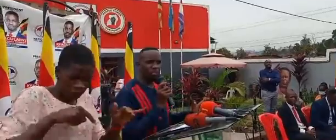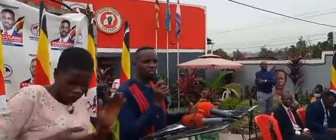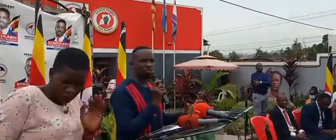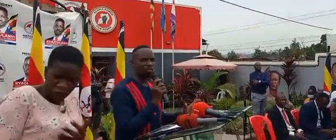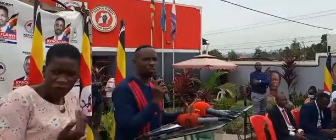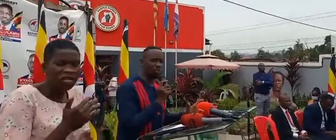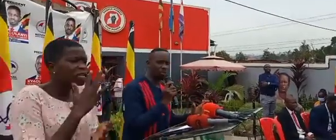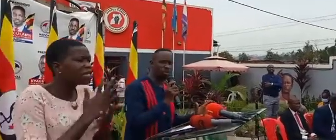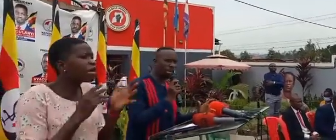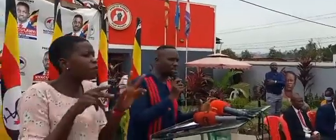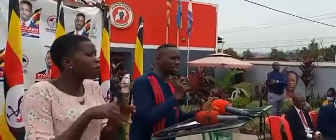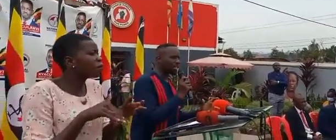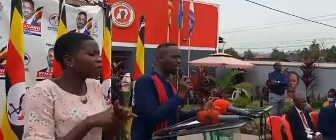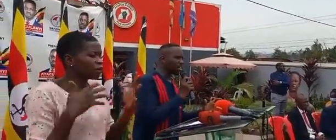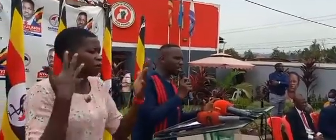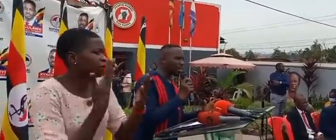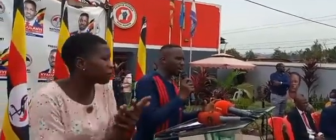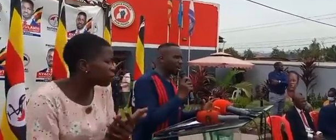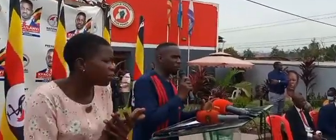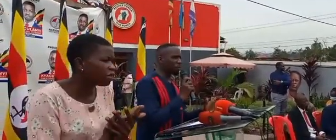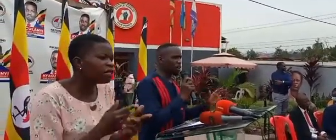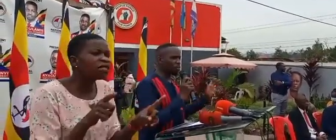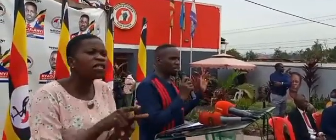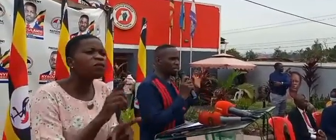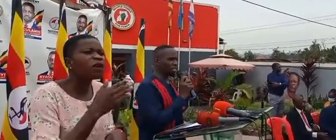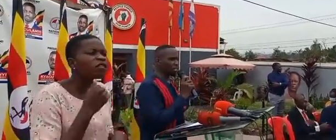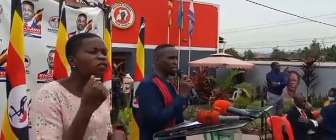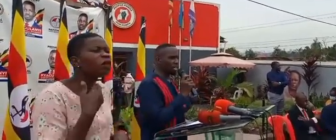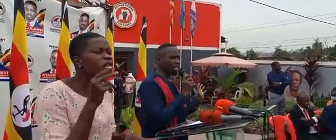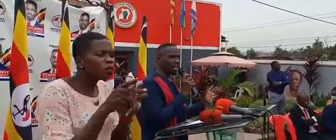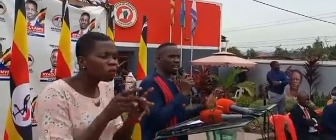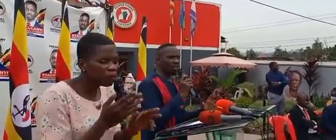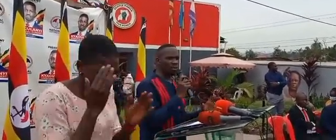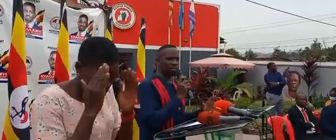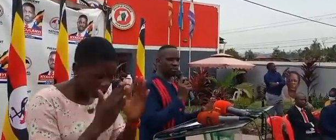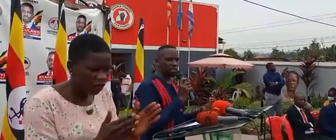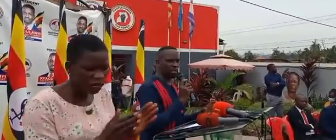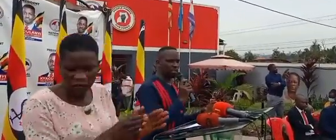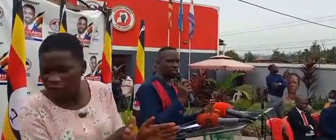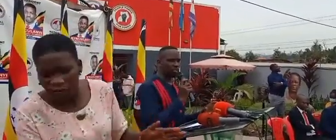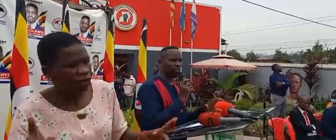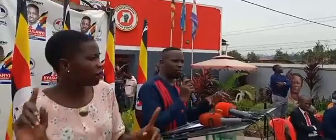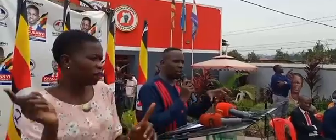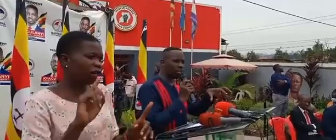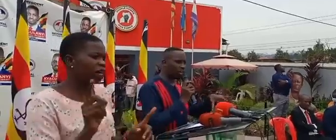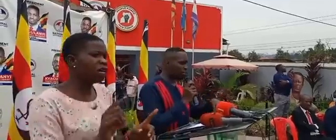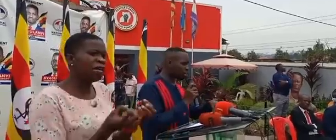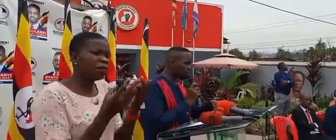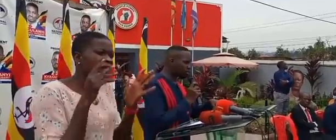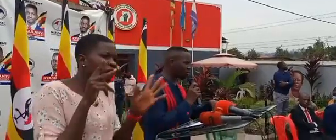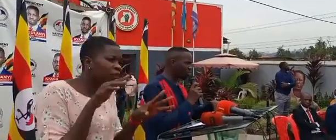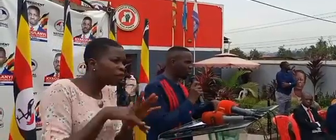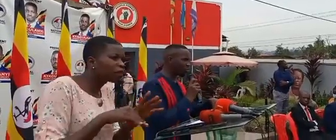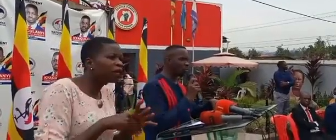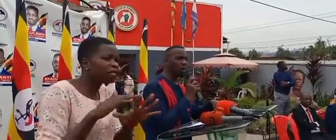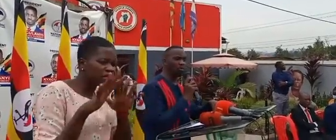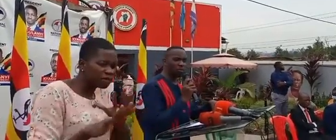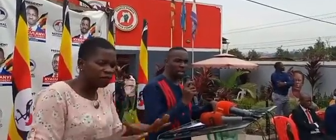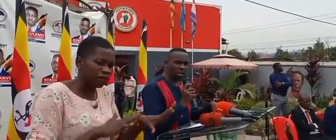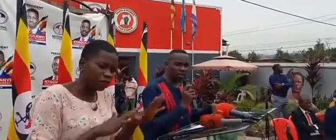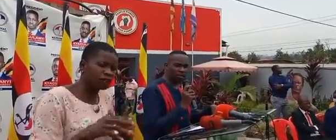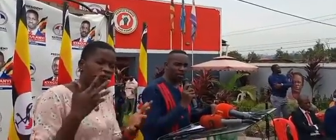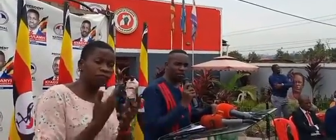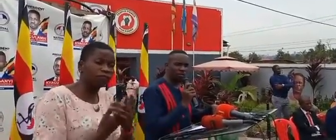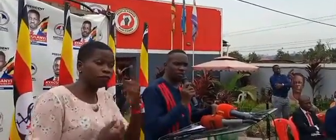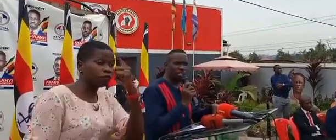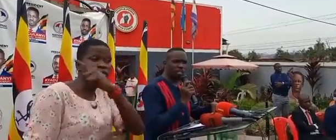the conversation to go away from that. Our people are rooting in Chitalia and all these different places. We don't want the conversation to go away from